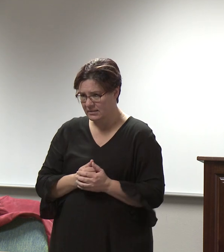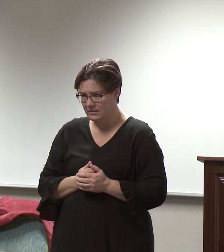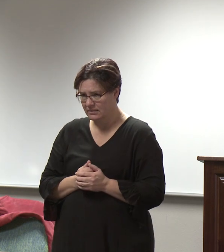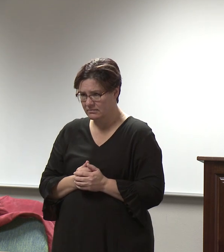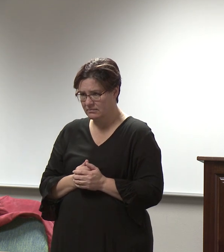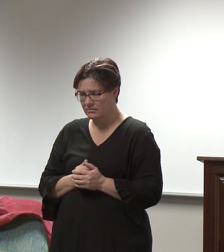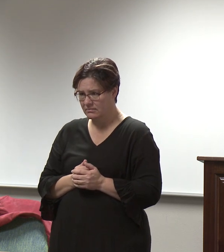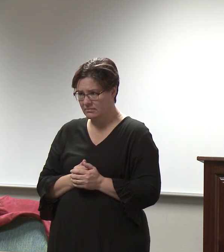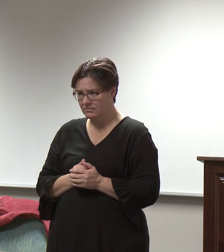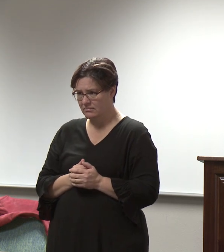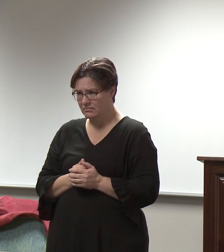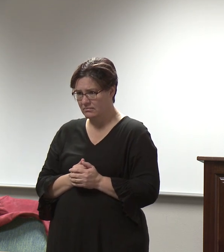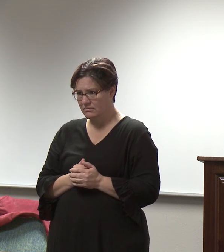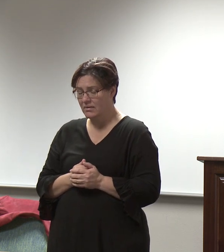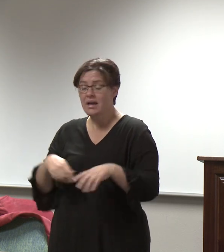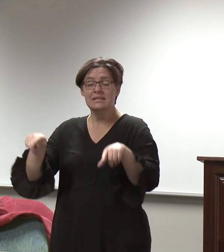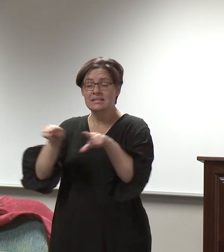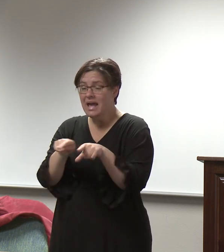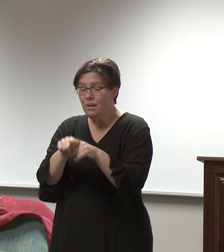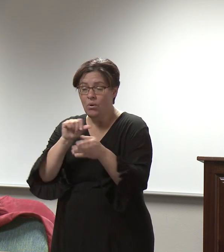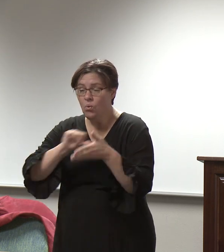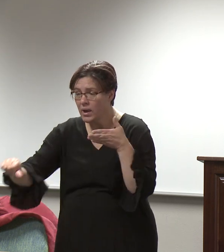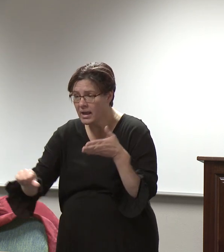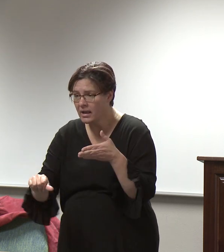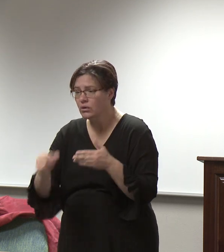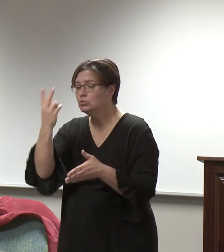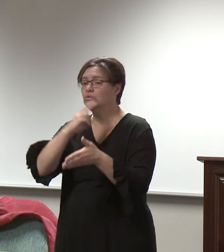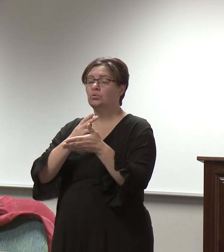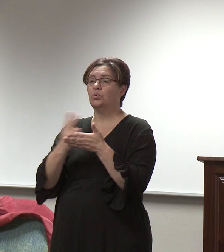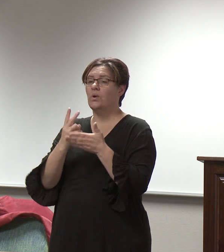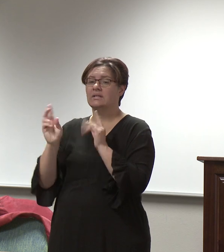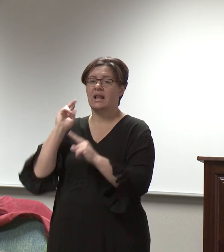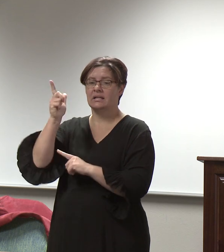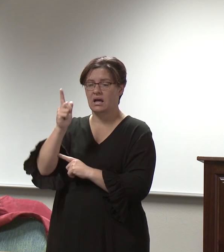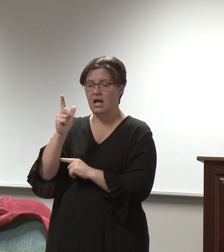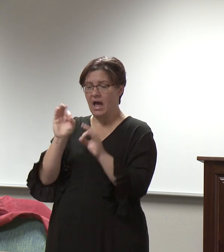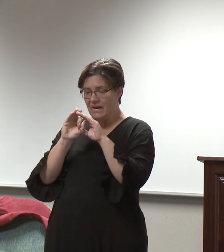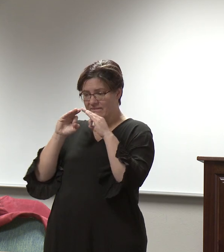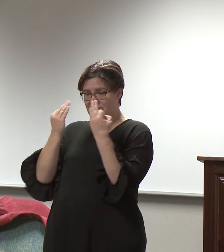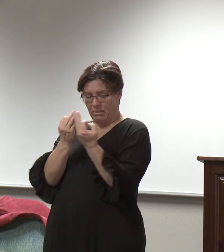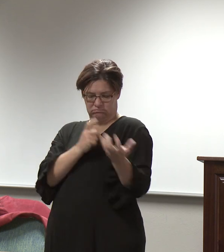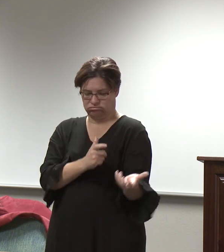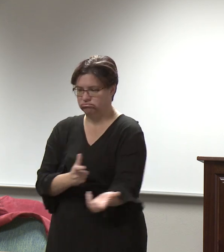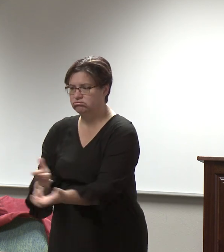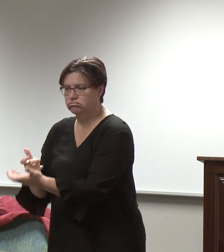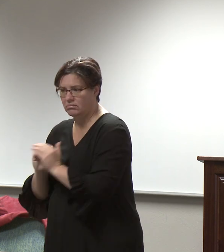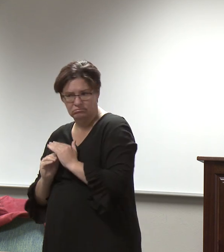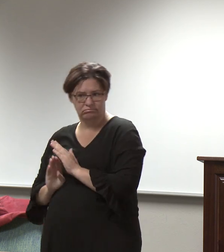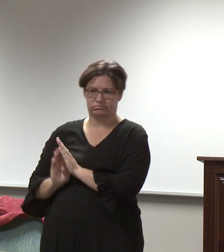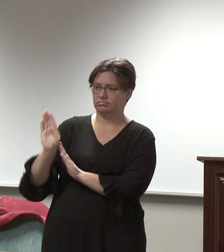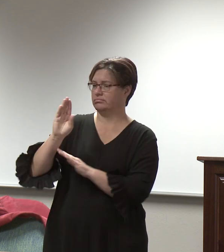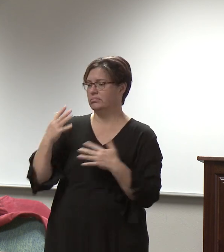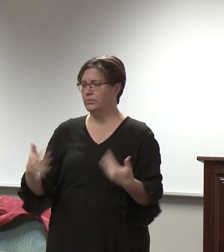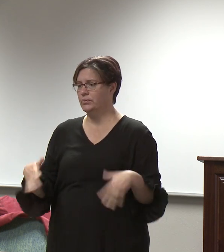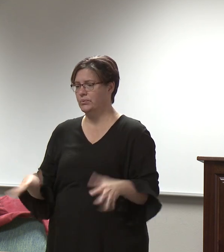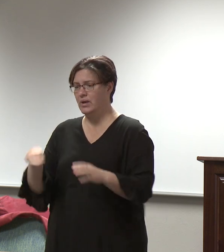grew. The same week, 2 weeks later, feminicide grew exponentially